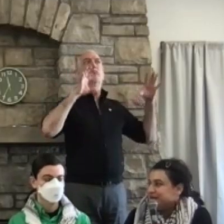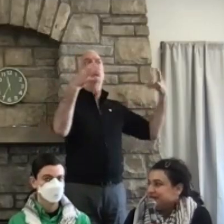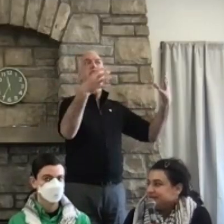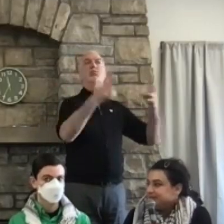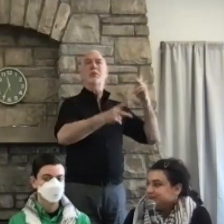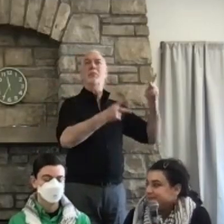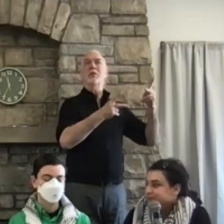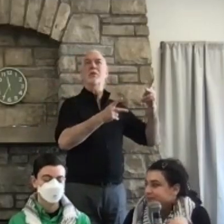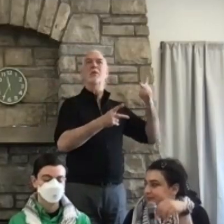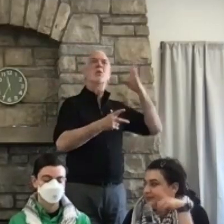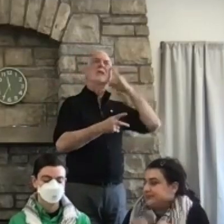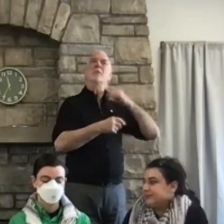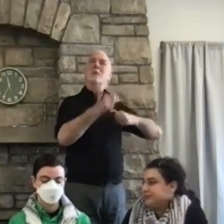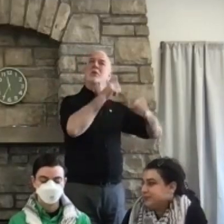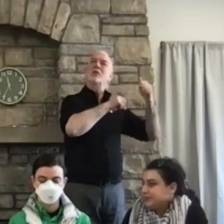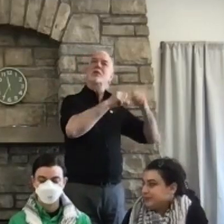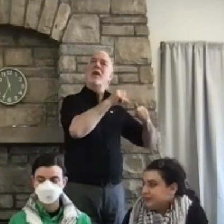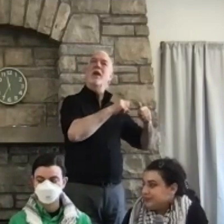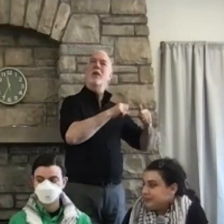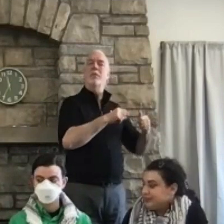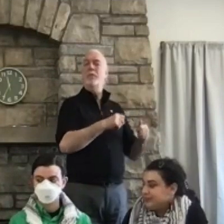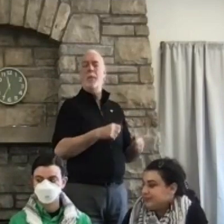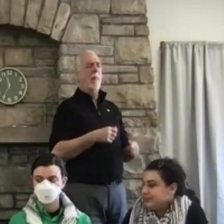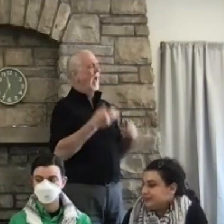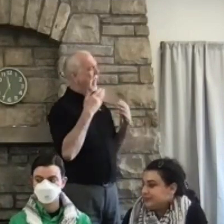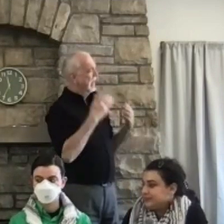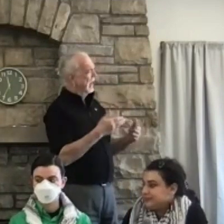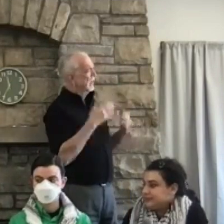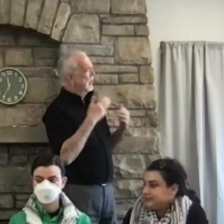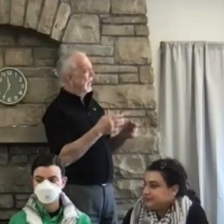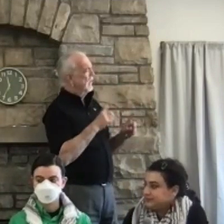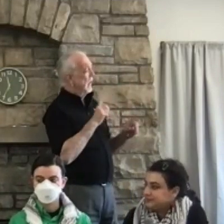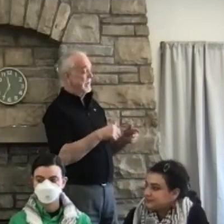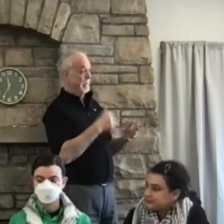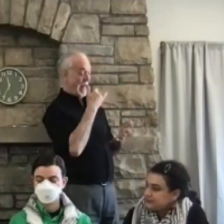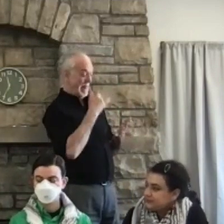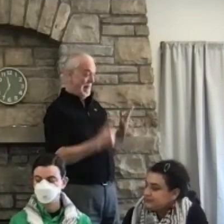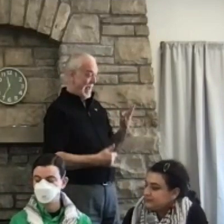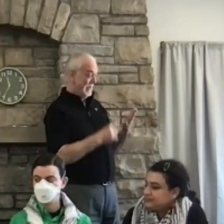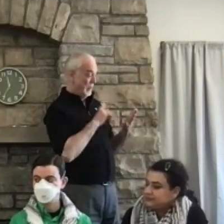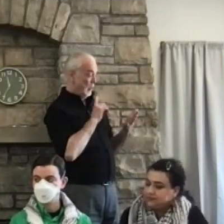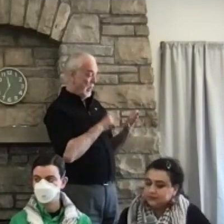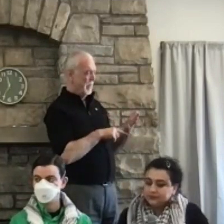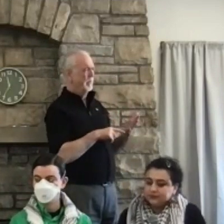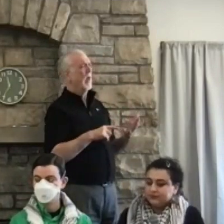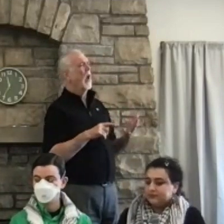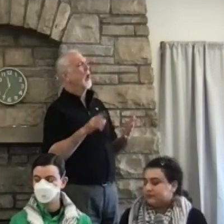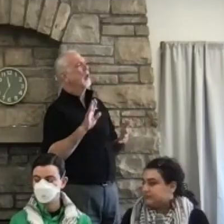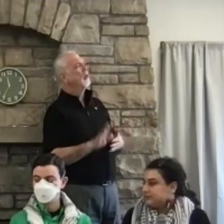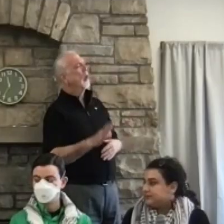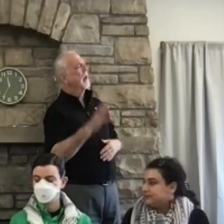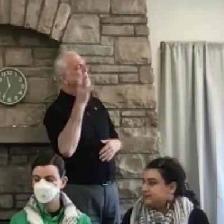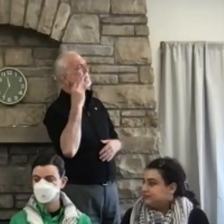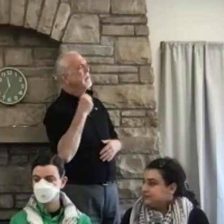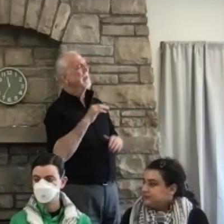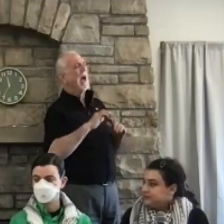othered. Definitely. Thank you. Last question. So in your experience,